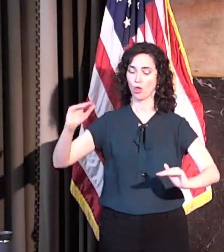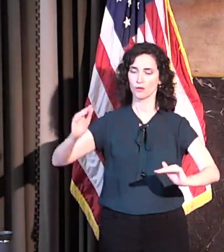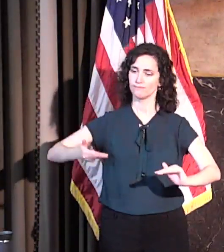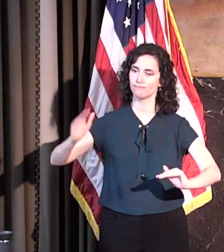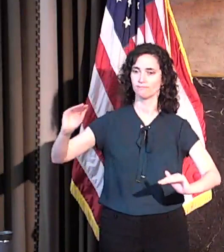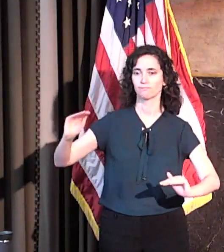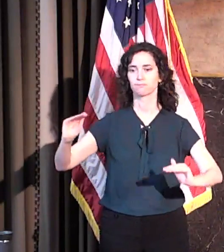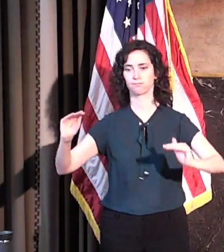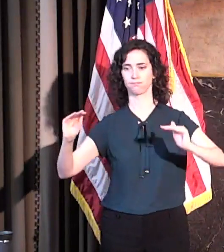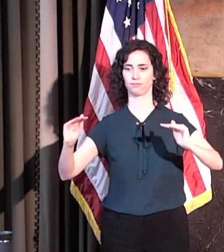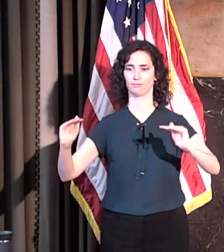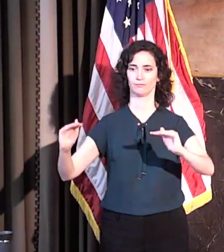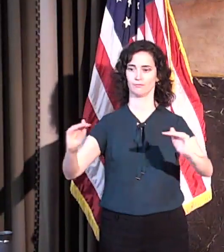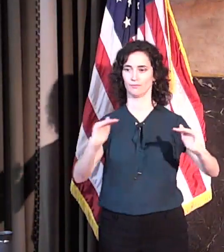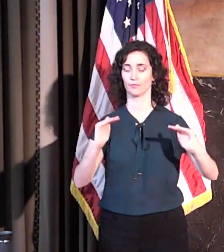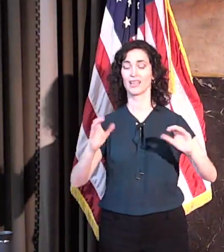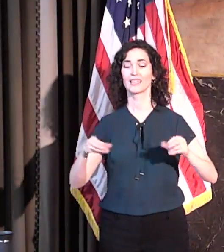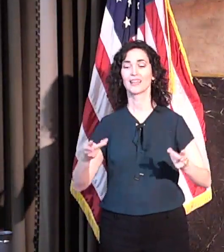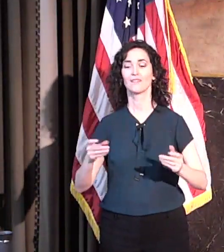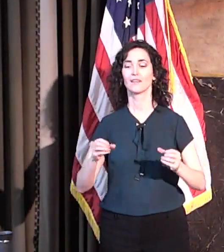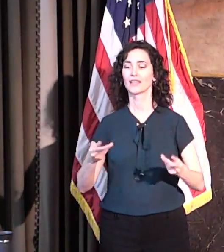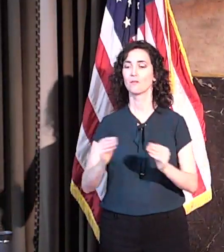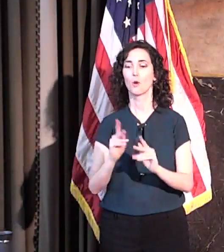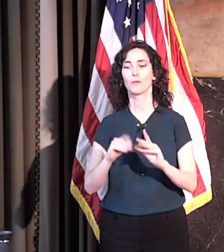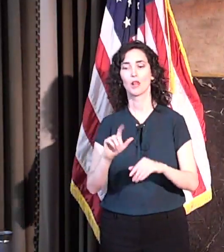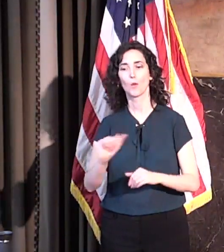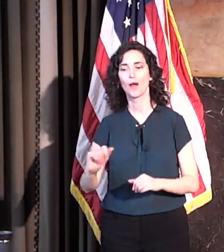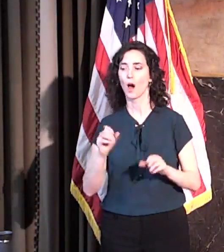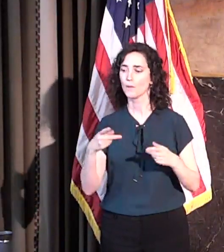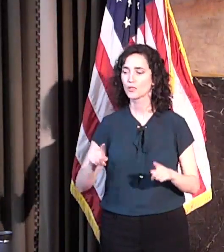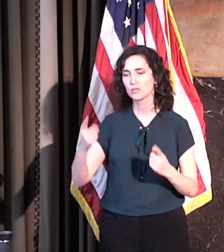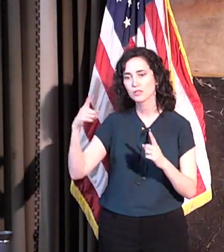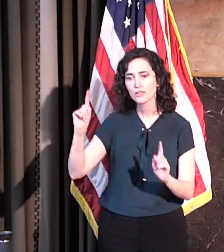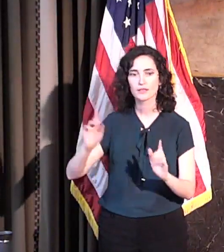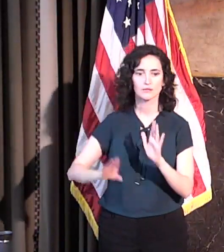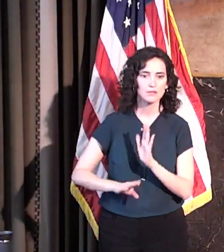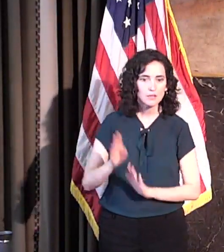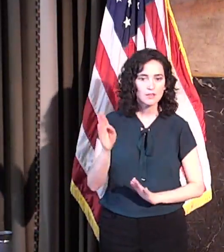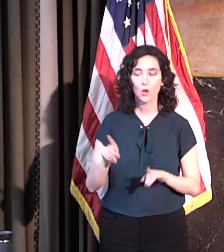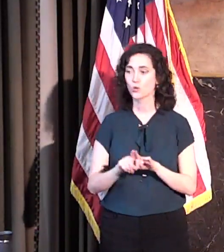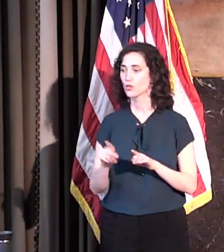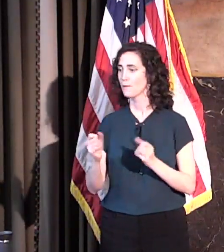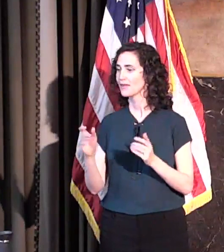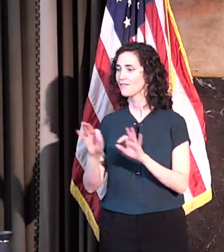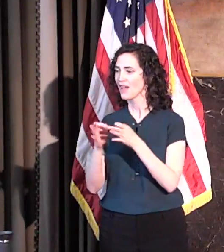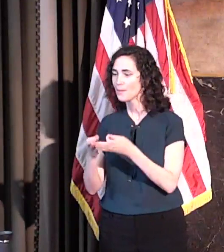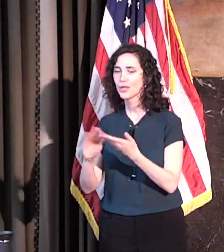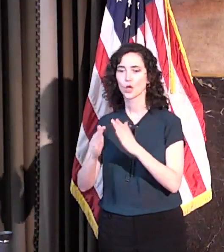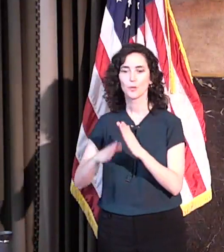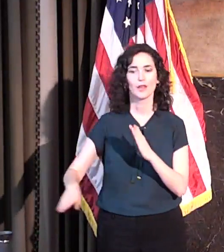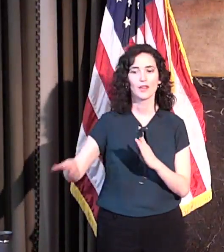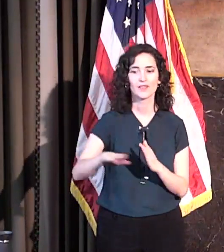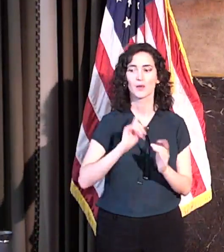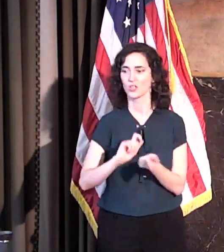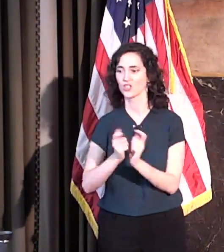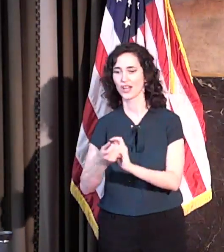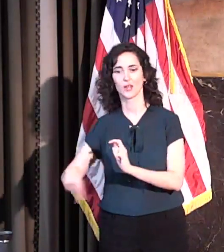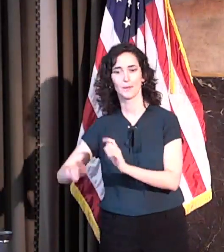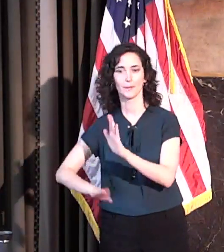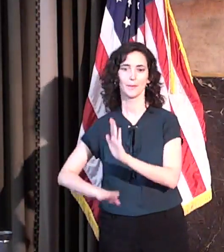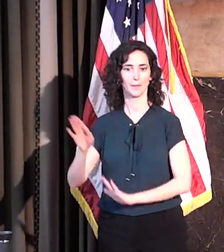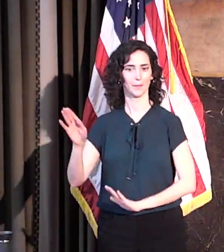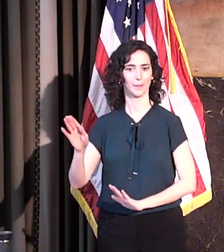more and more Louisianans opportunities for success, and it's what's going to transform families and communities. And trying